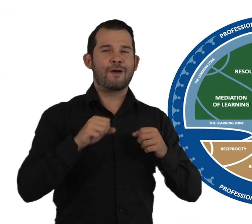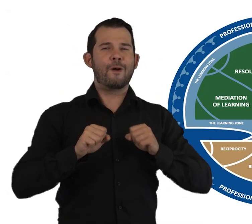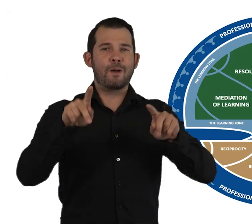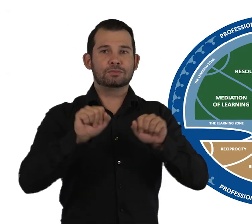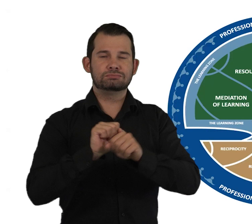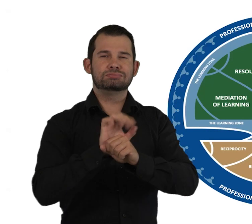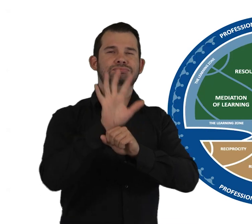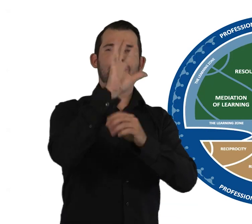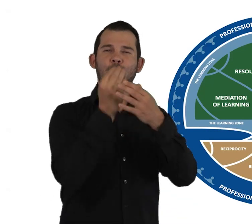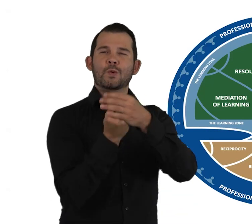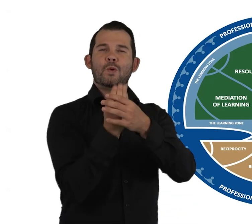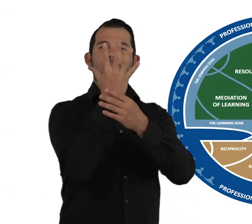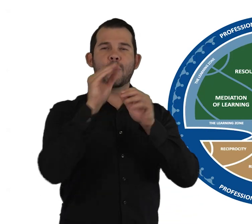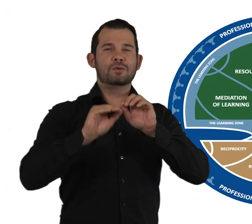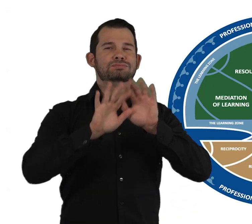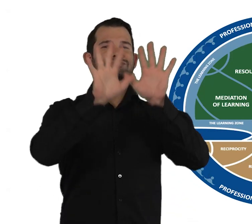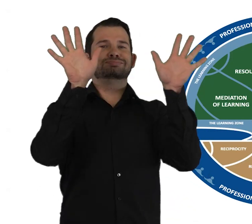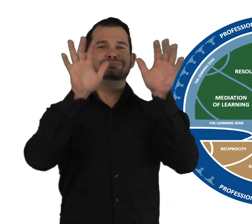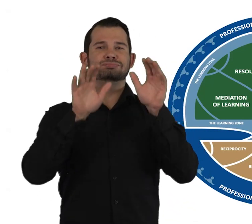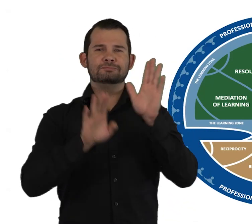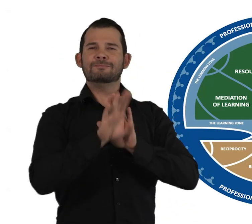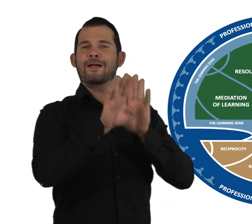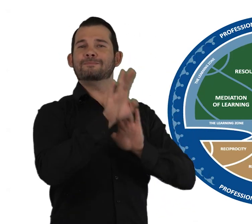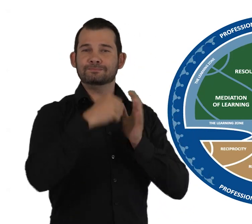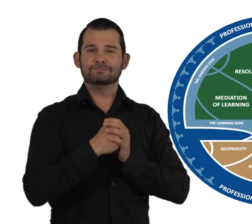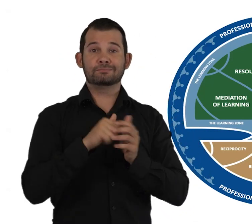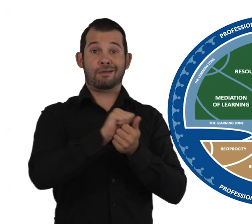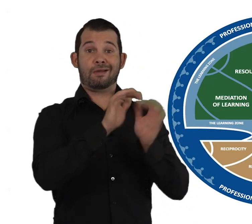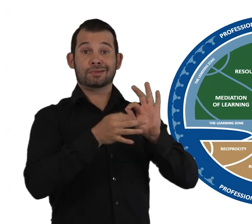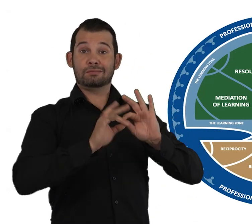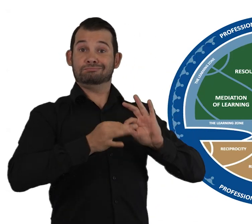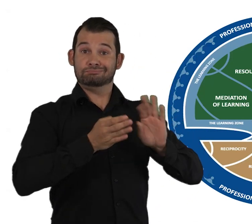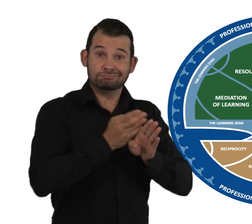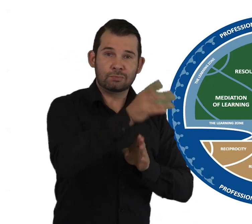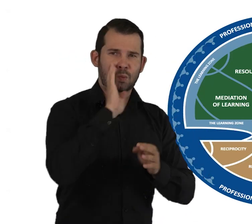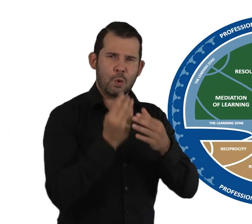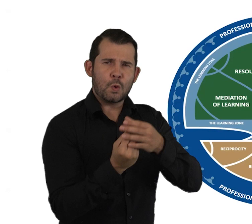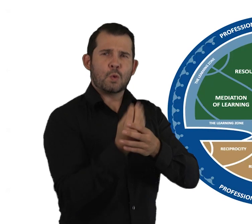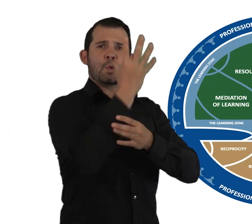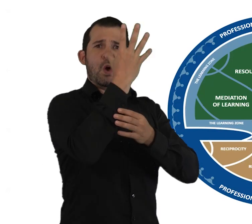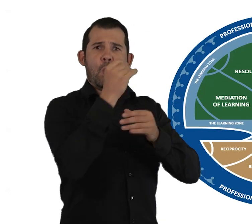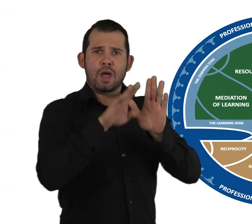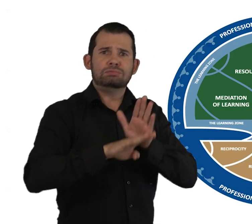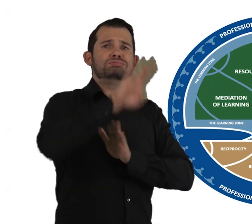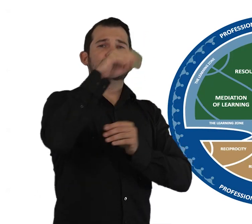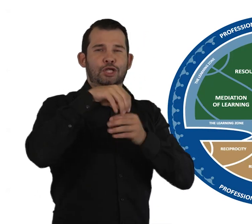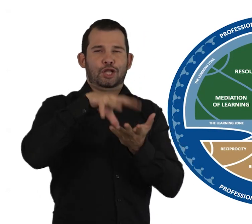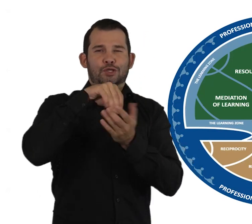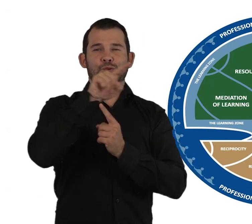opportunity to grow and develop. Assigned practitioners will grow and flourish within a learning zone. The learning zone in